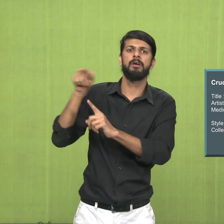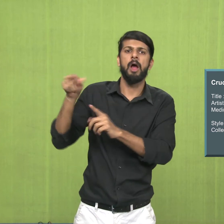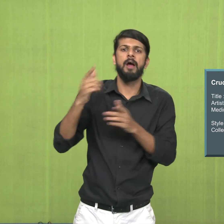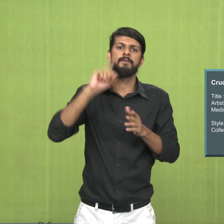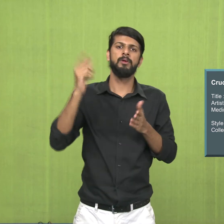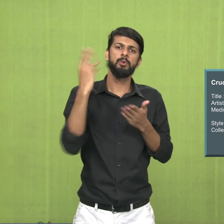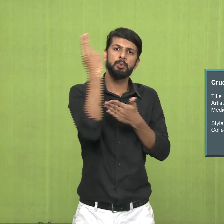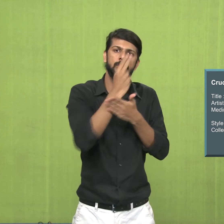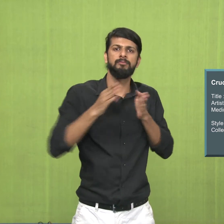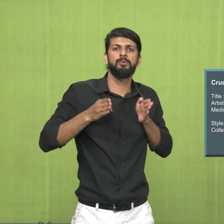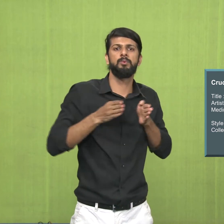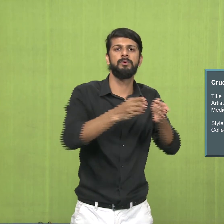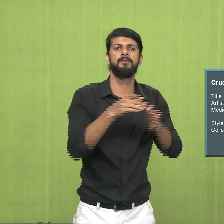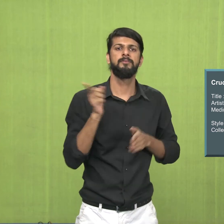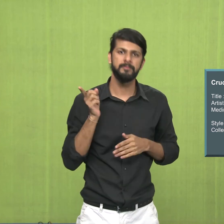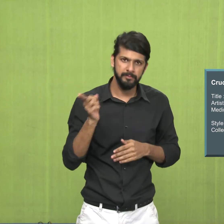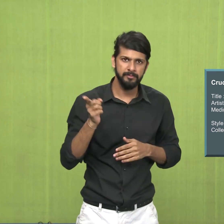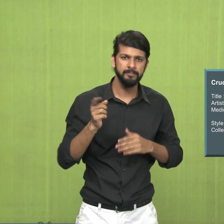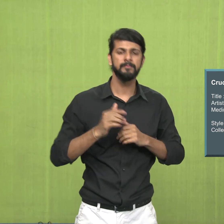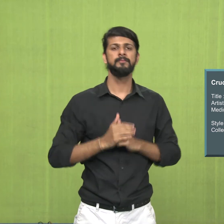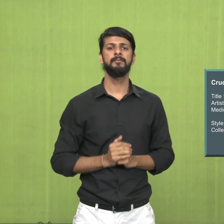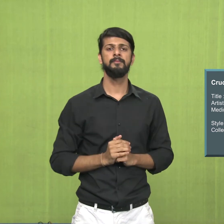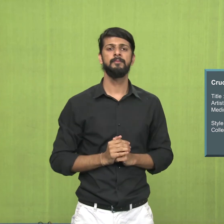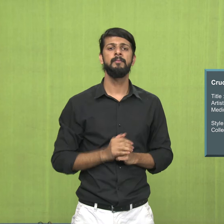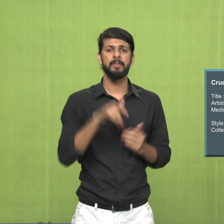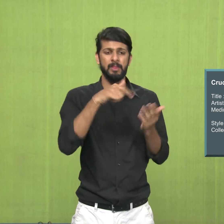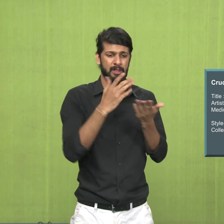As you know, Jamini Roy was very influenced by the folk style of Bengal,